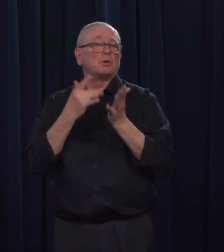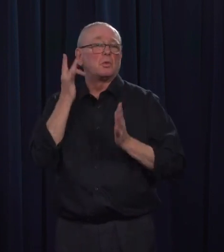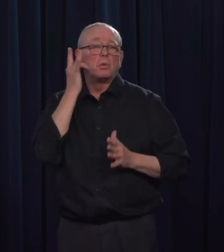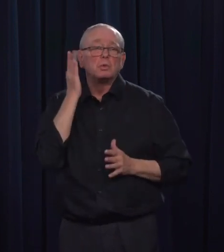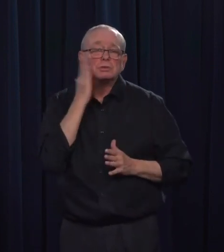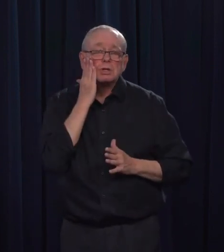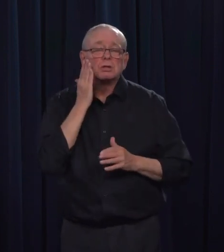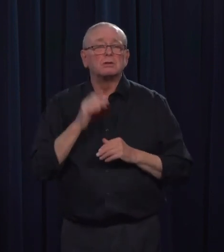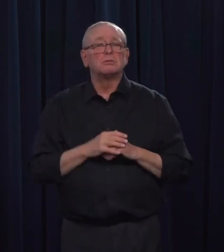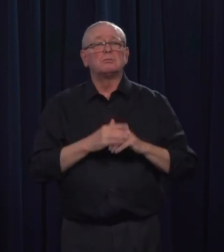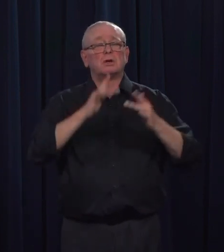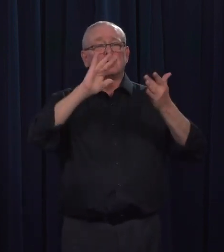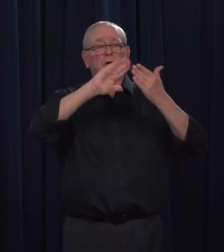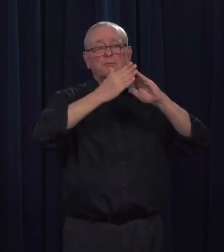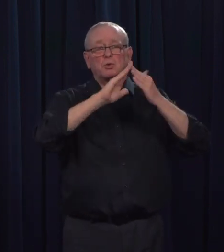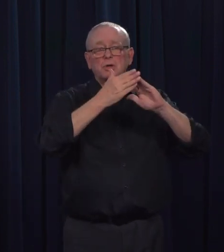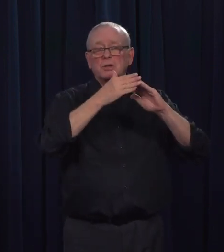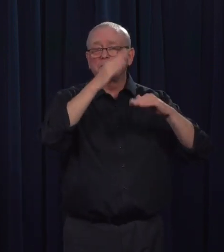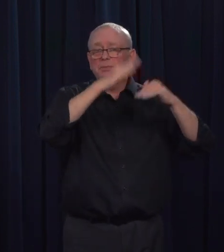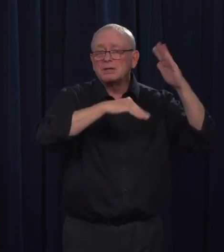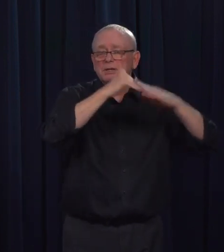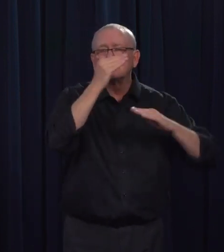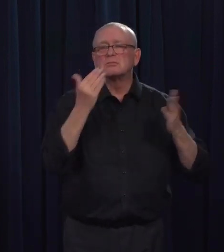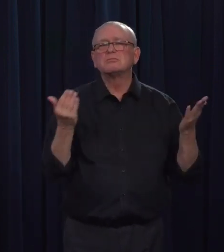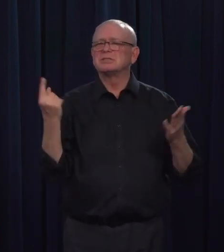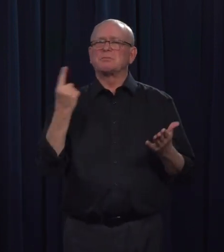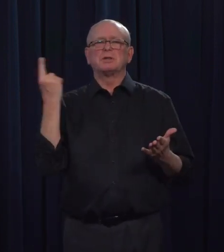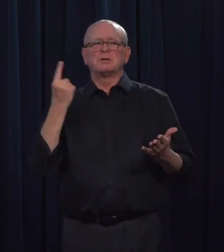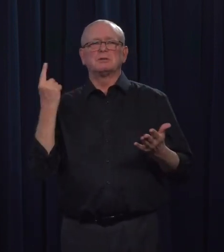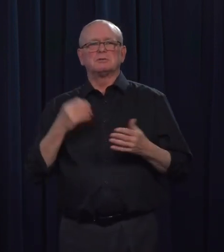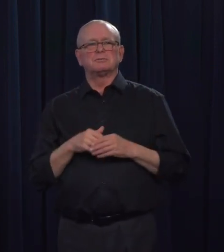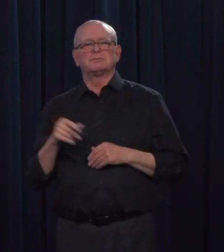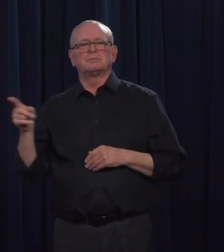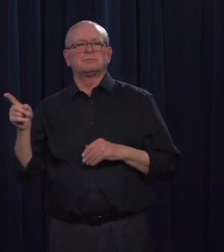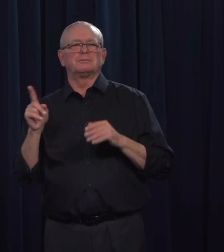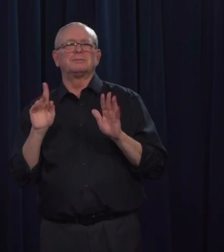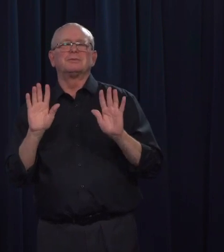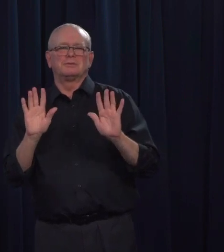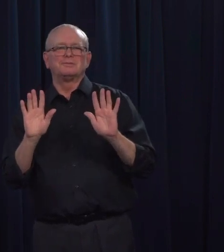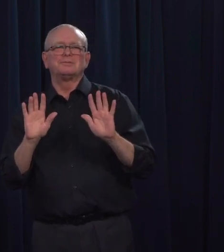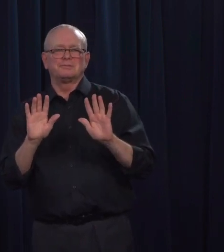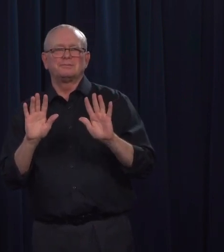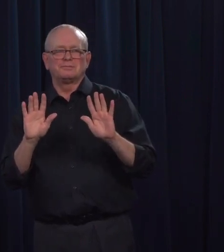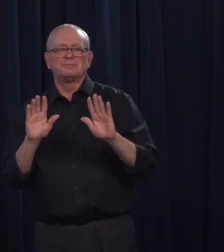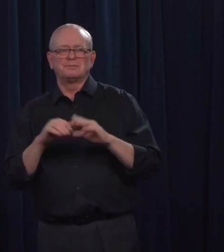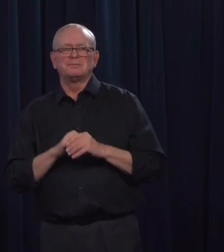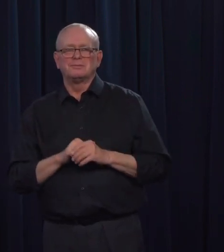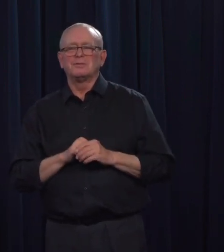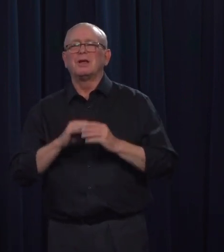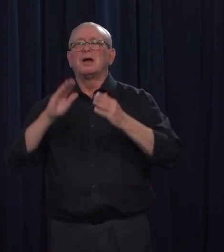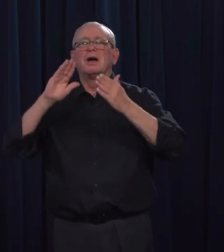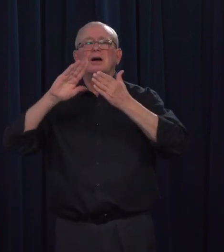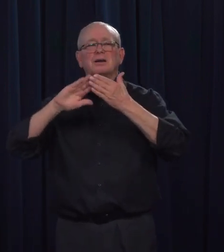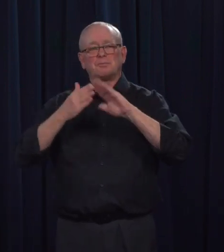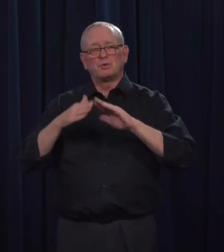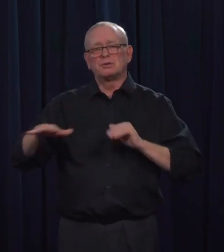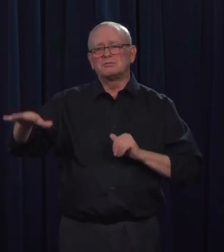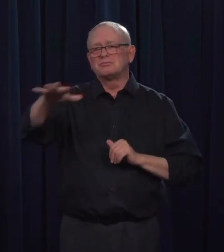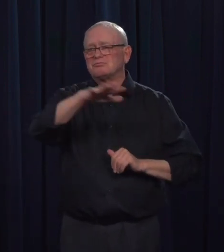And we are looking at potential hotel space. That's not necessarily to provide acute care for individuals who